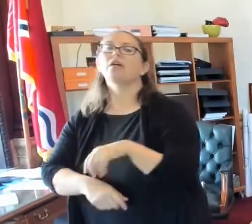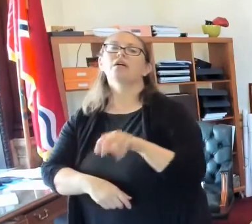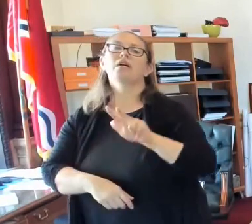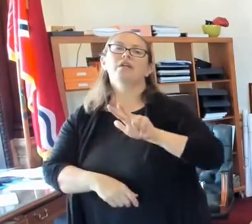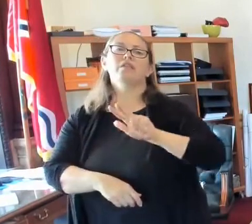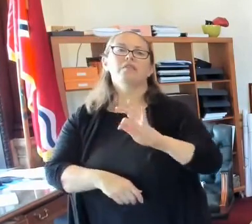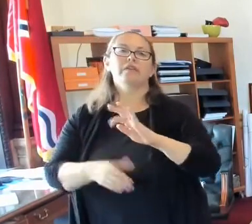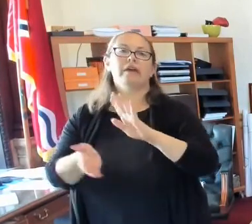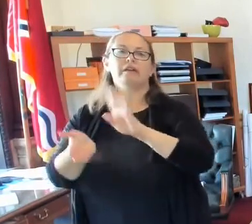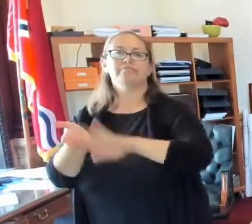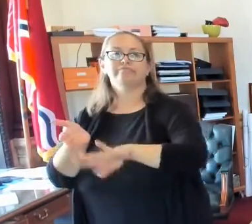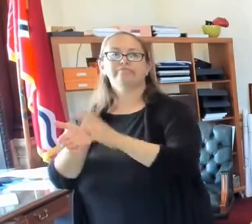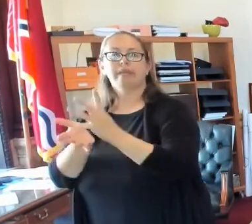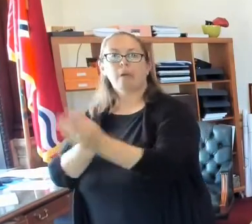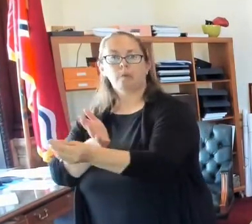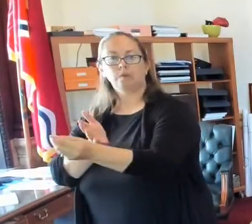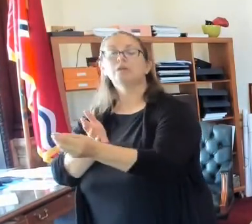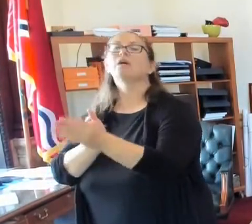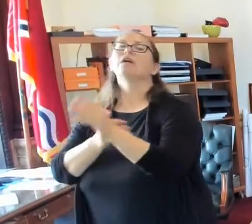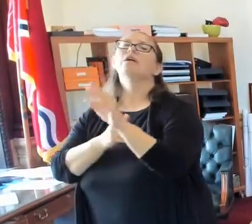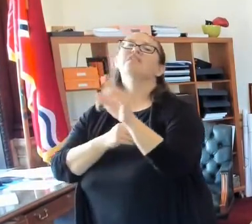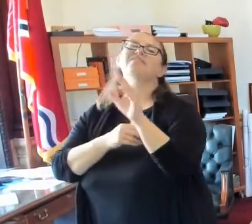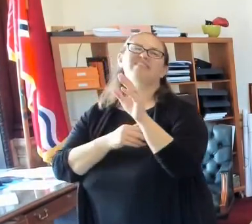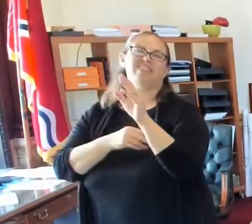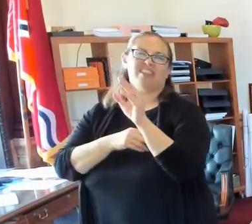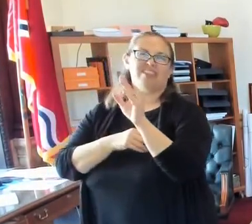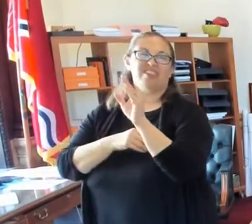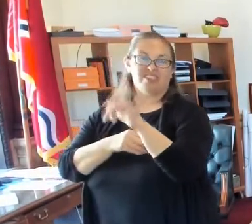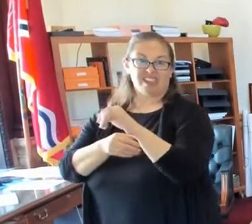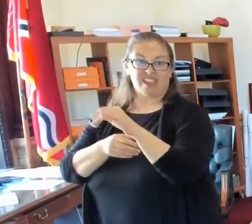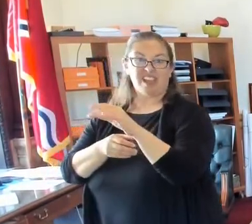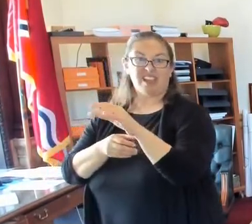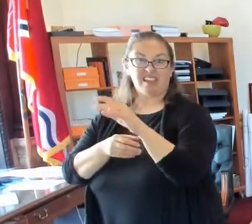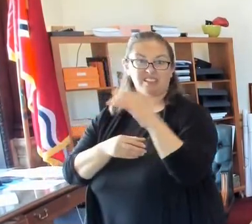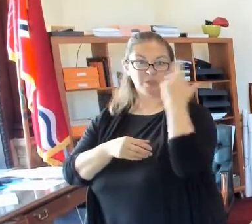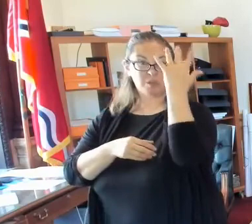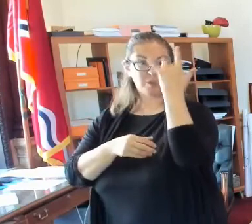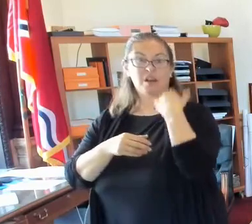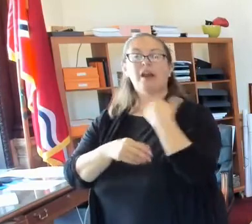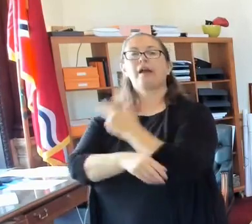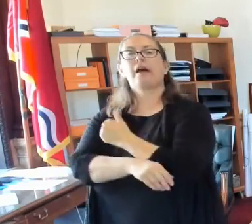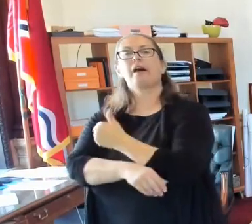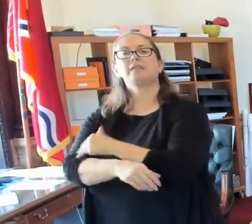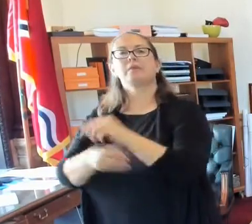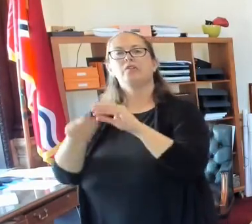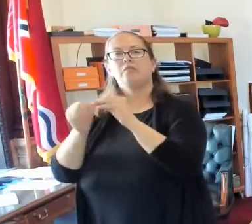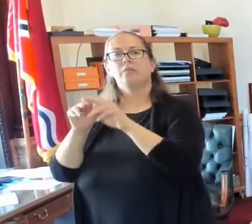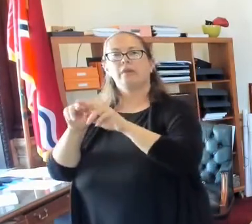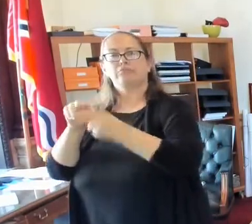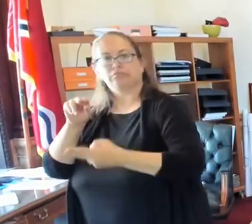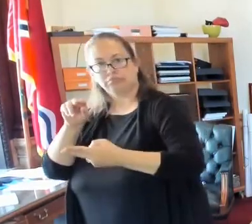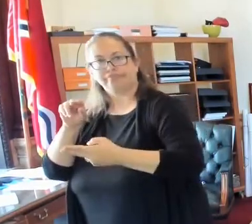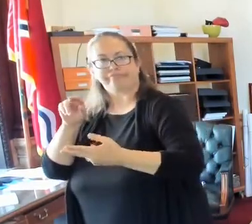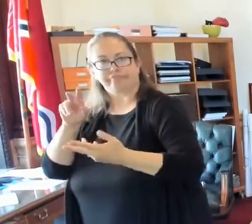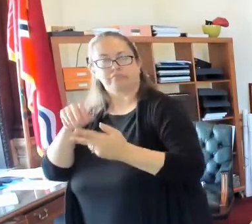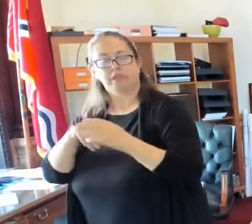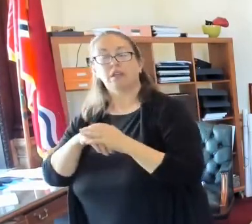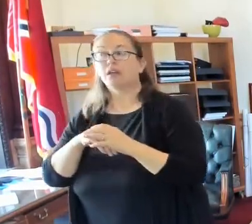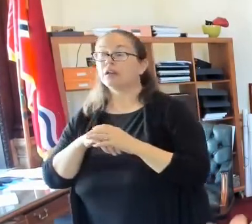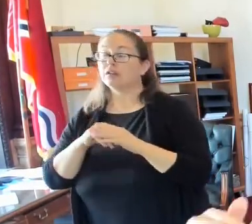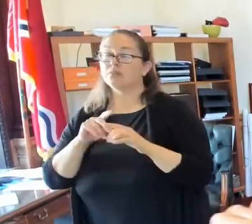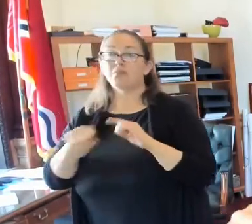good, and of course you can see that's what has caused the number of hospitalizations to go down. So, but still pretty